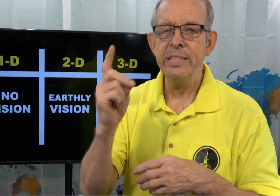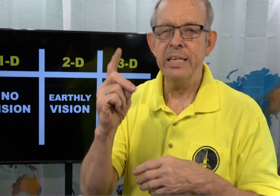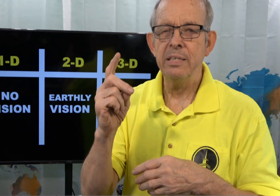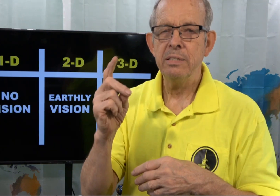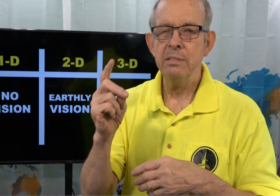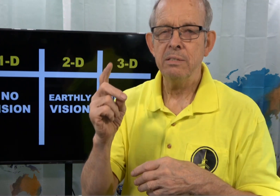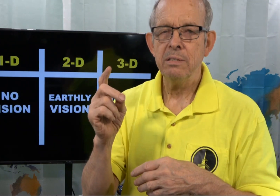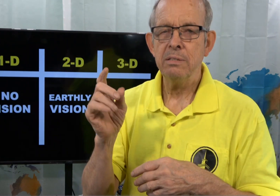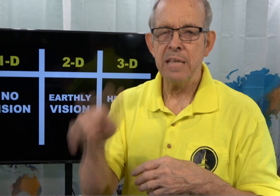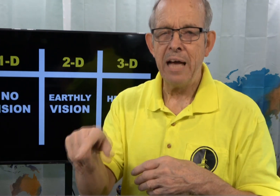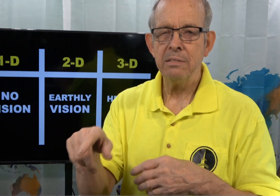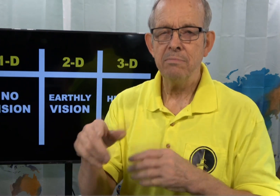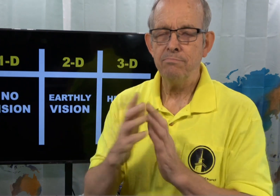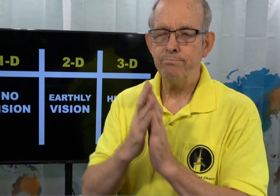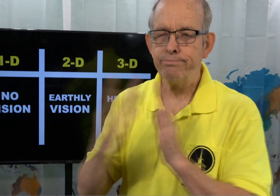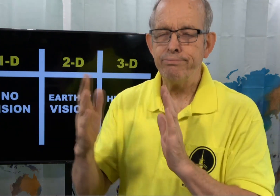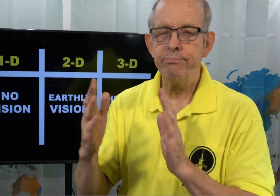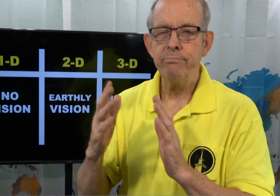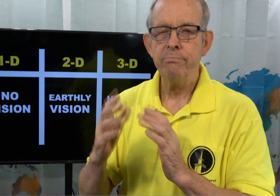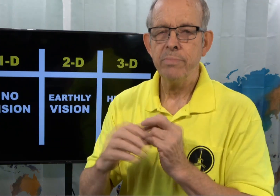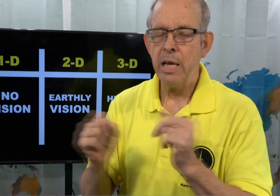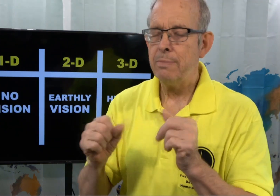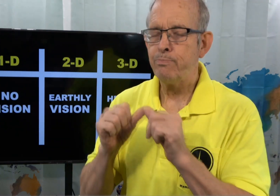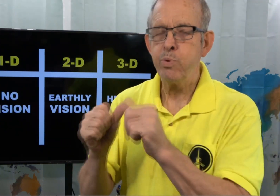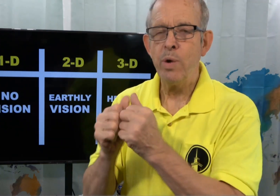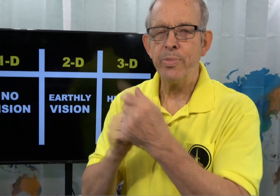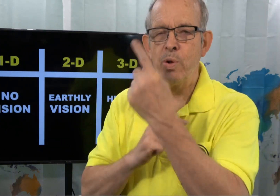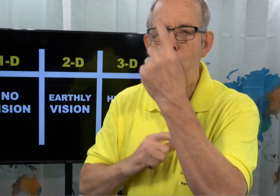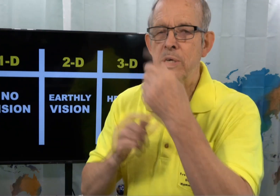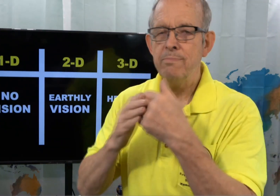Today, that. Say, left the Lord.